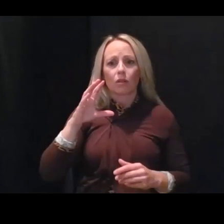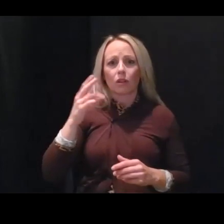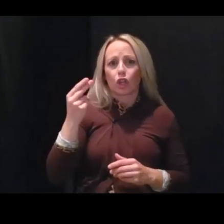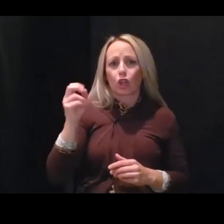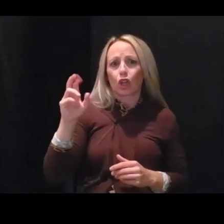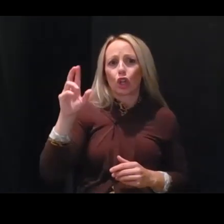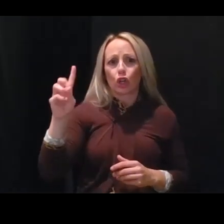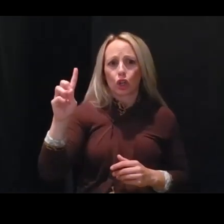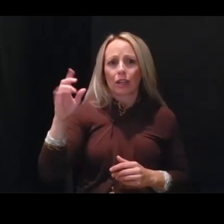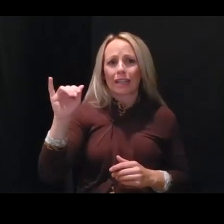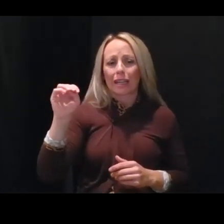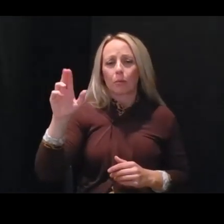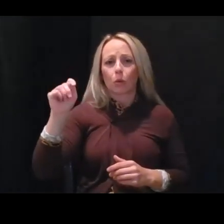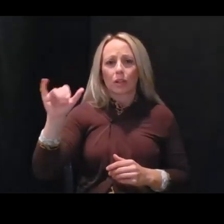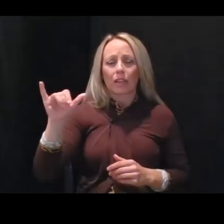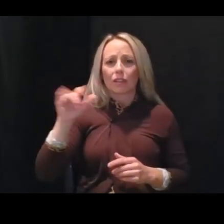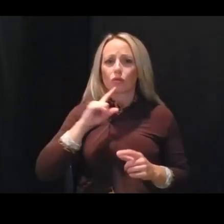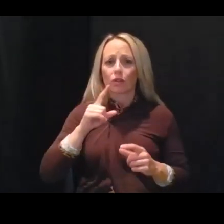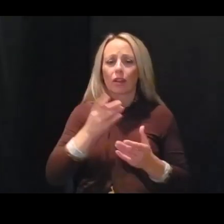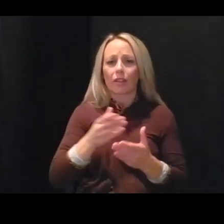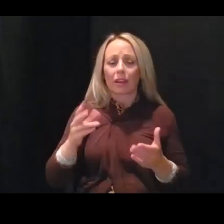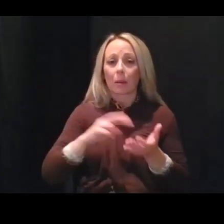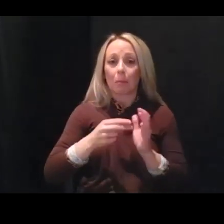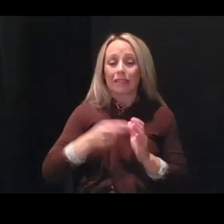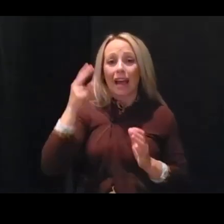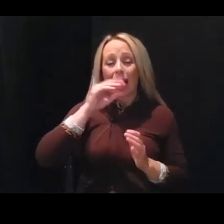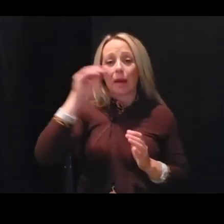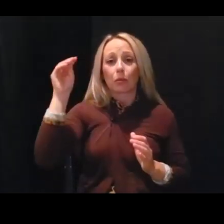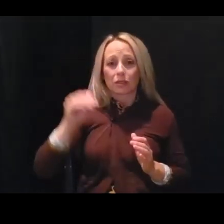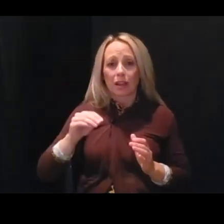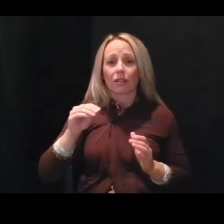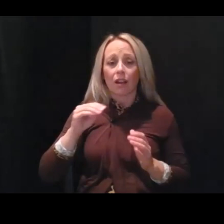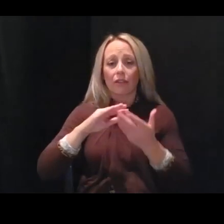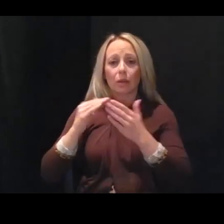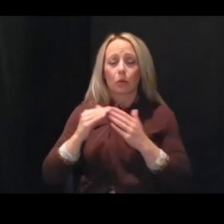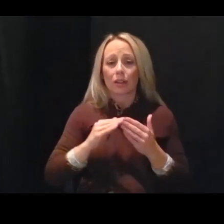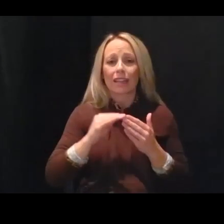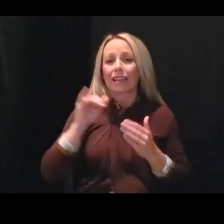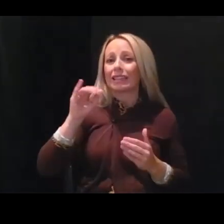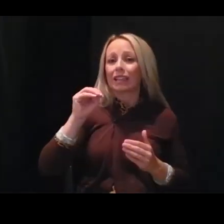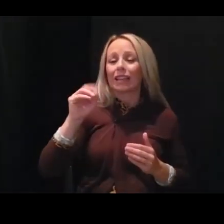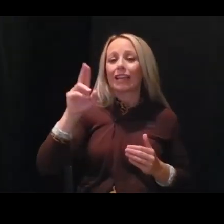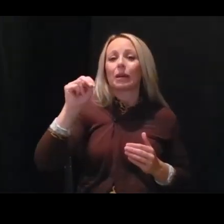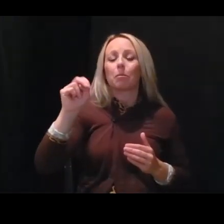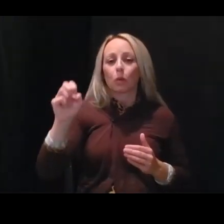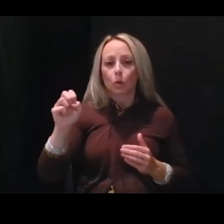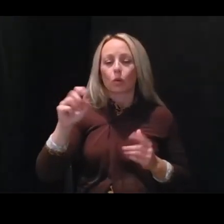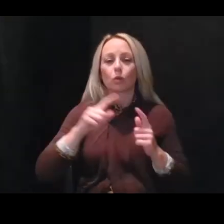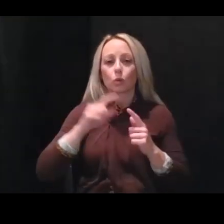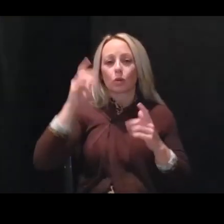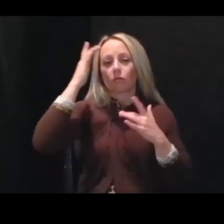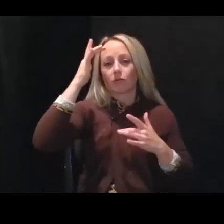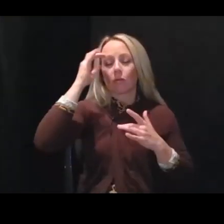immunity occurs when a high percentage of the community is immune to a disease either through immunizations or prior